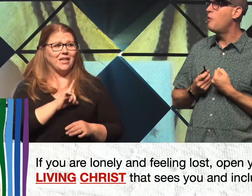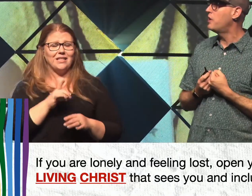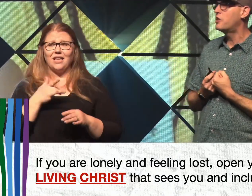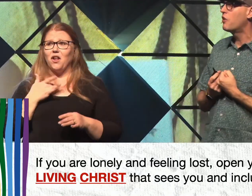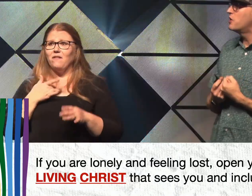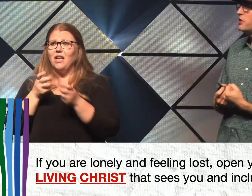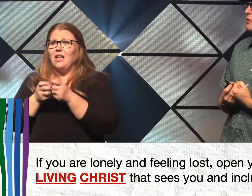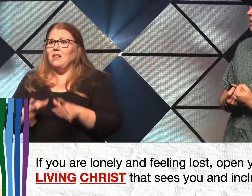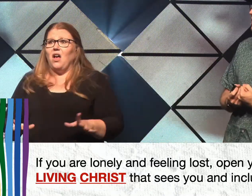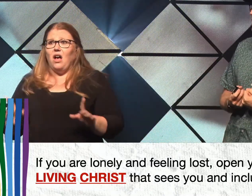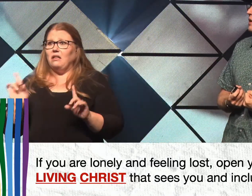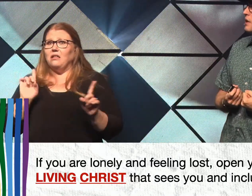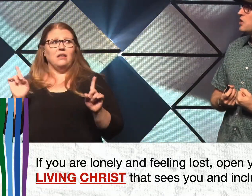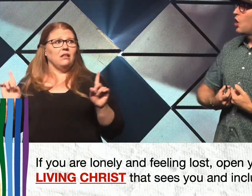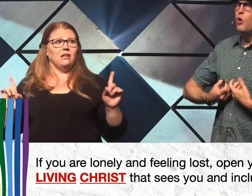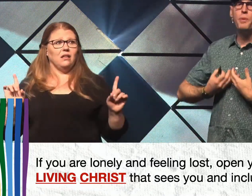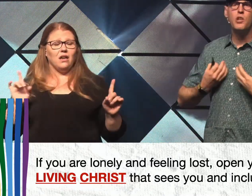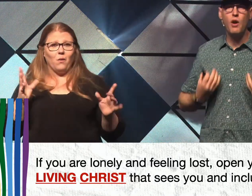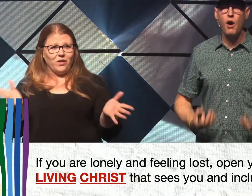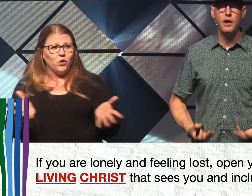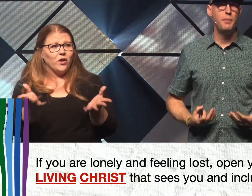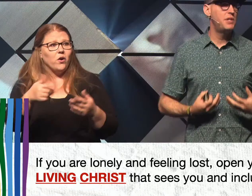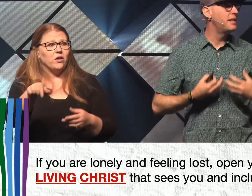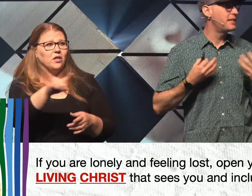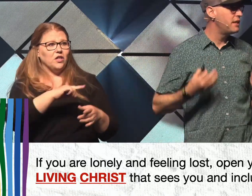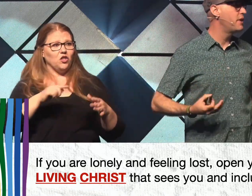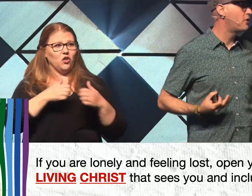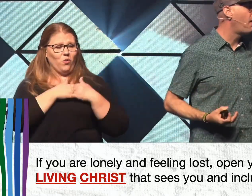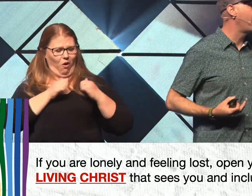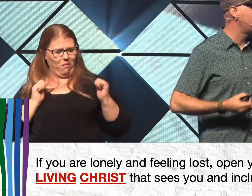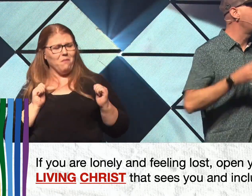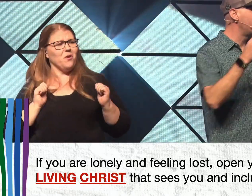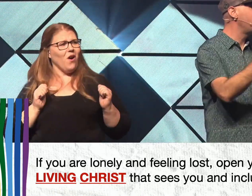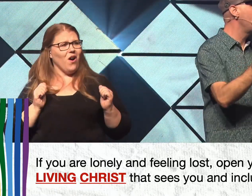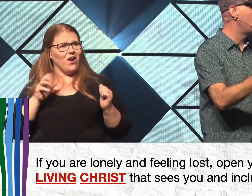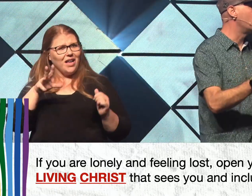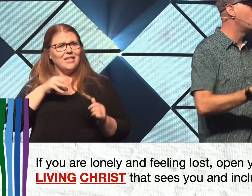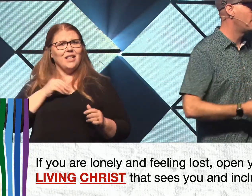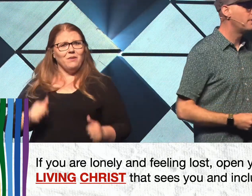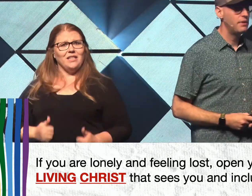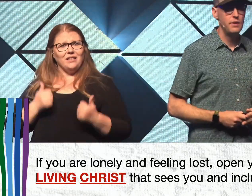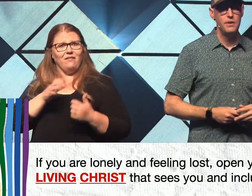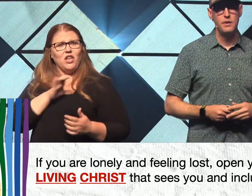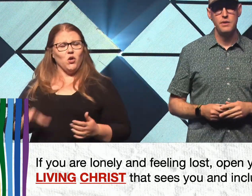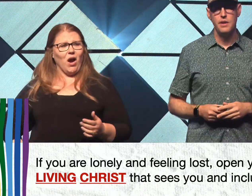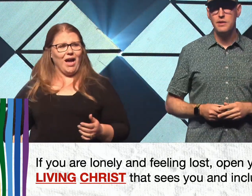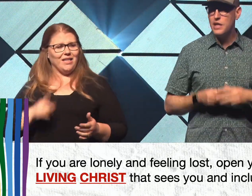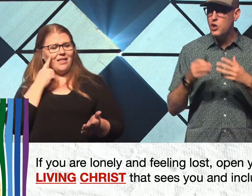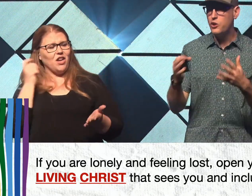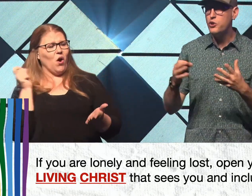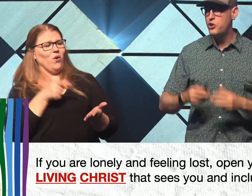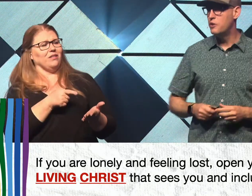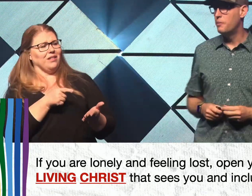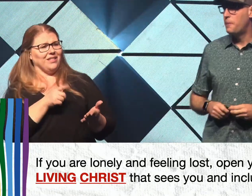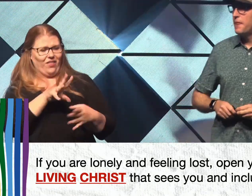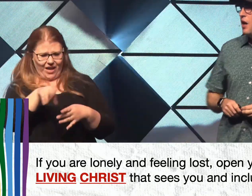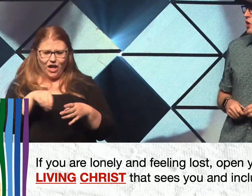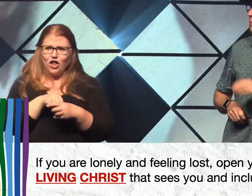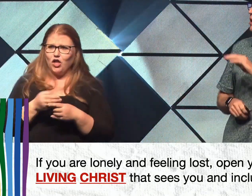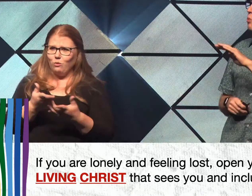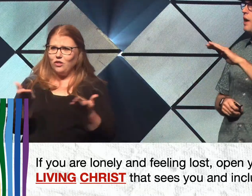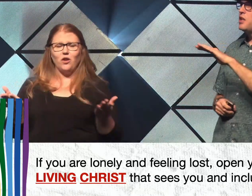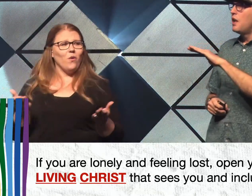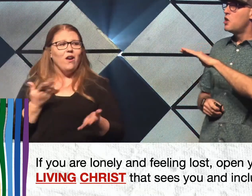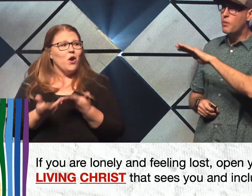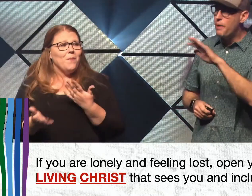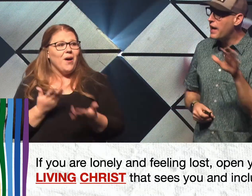lostness, I want to encourage you to open your heart up to this living Christ that sees you, that includes you. No